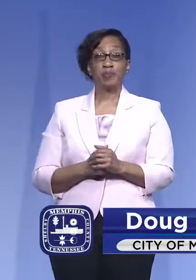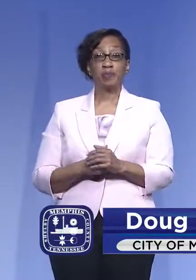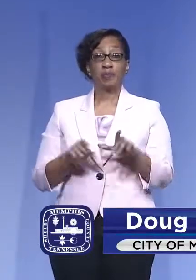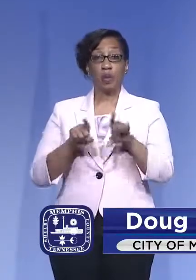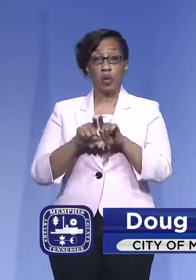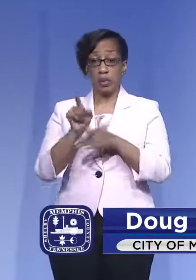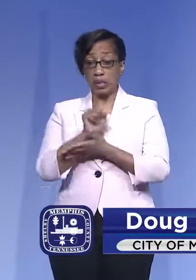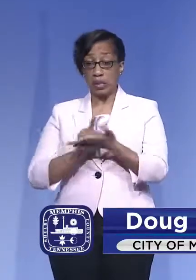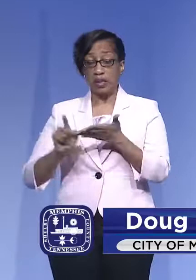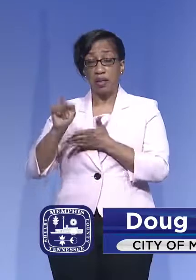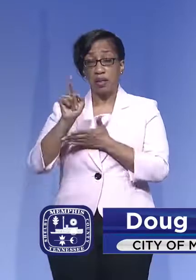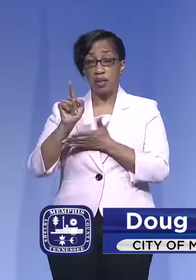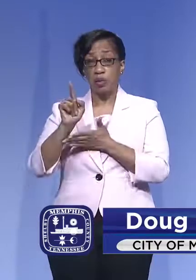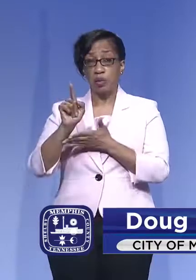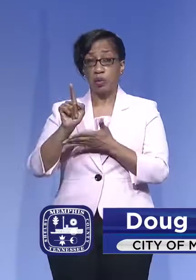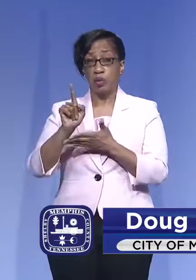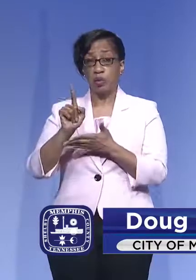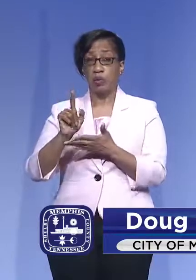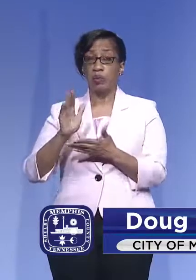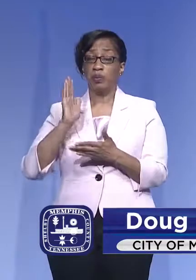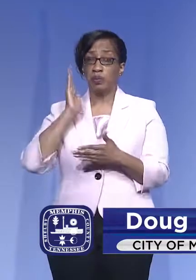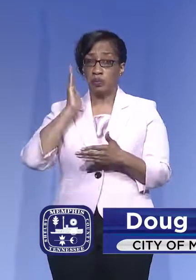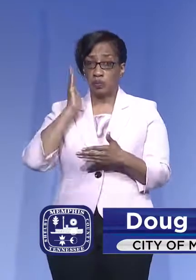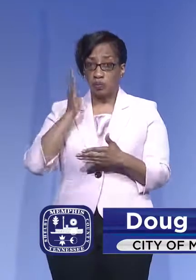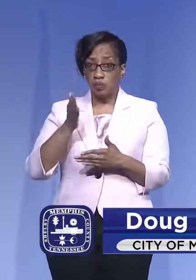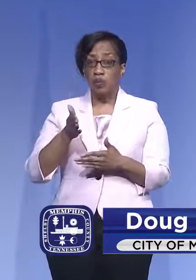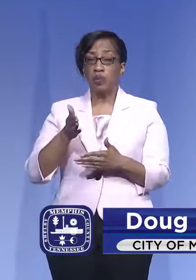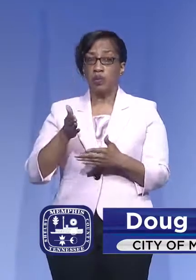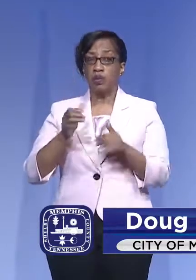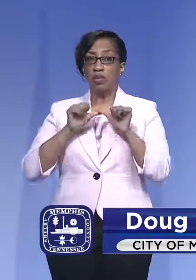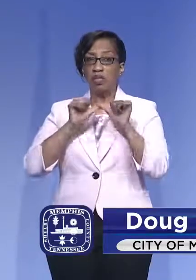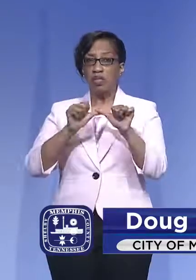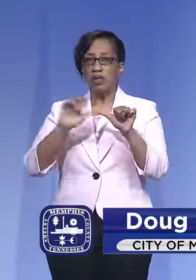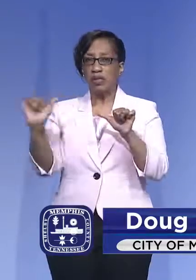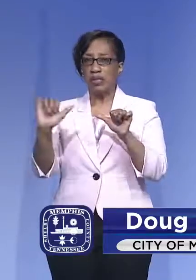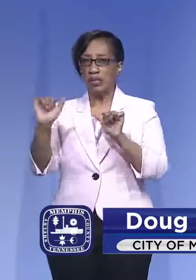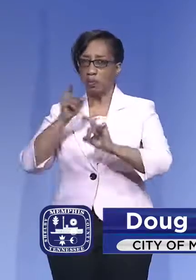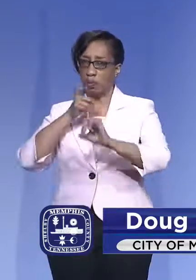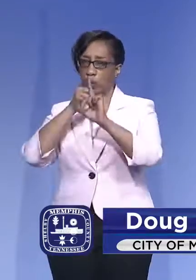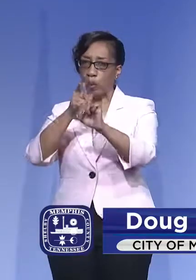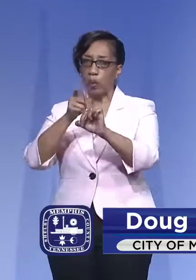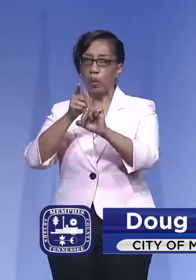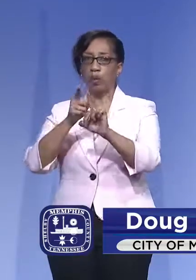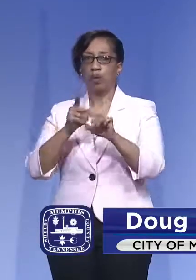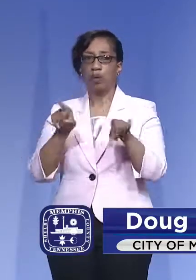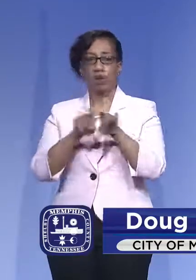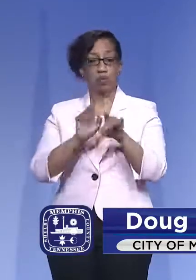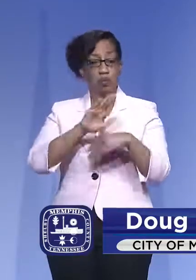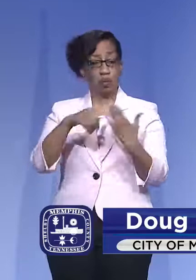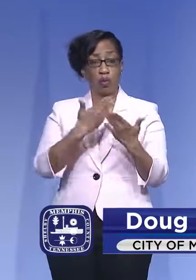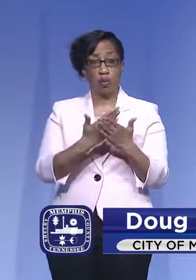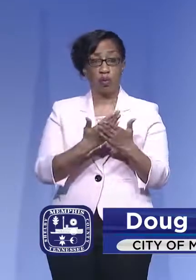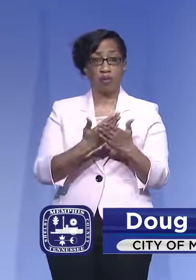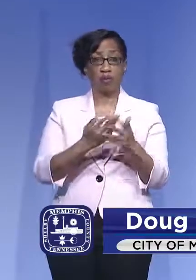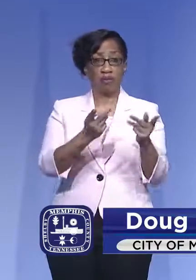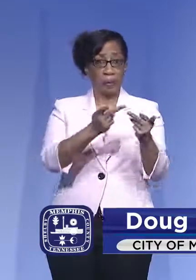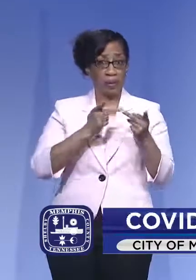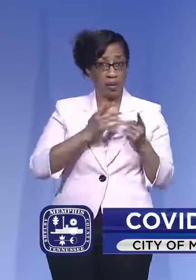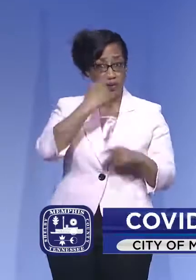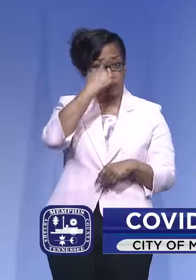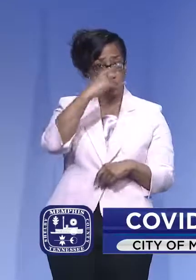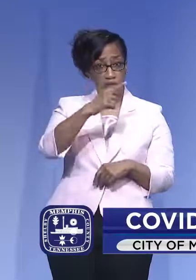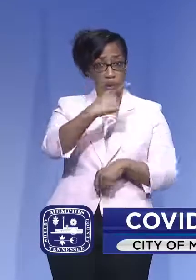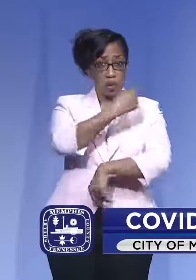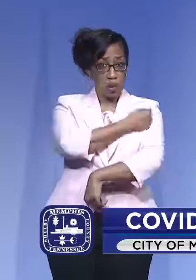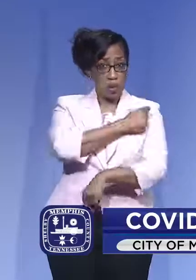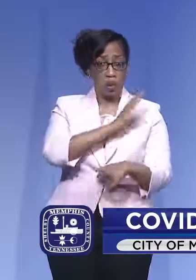next week, we are going to maintain the capacity that we have. We're going to maintain all of the fixed sites that we have operating